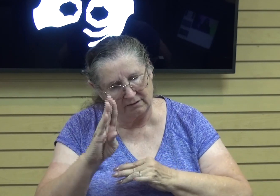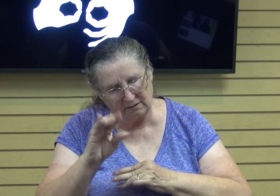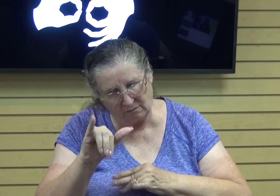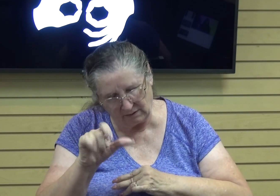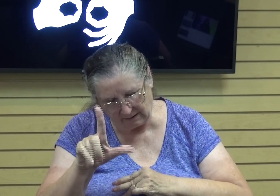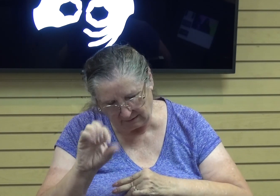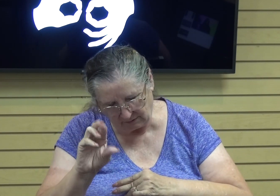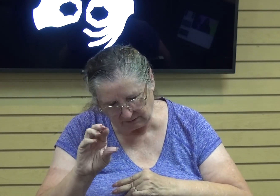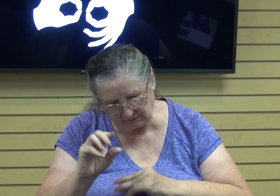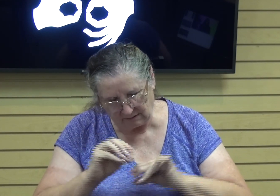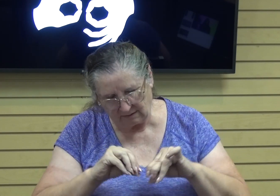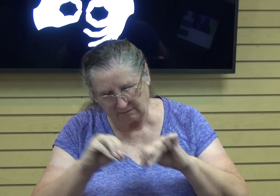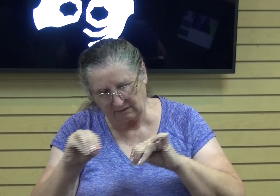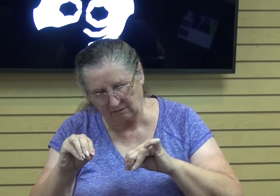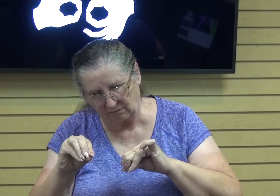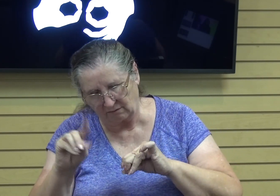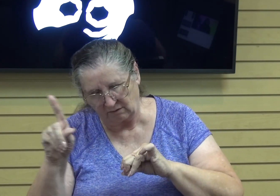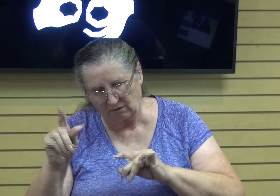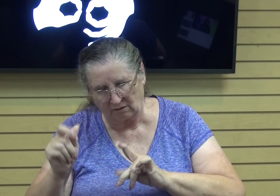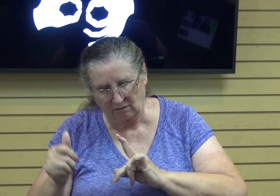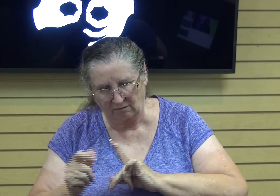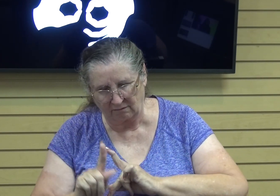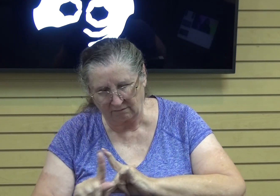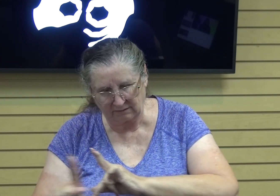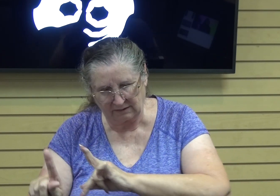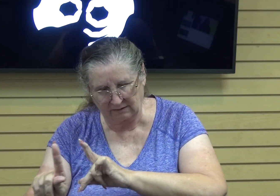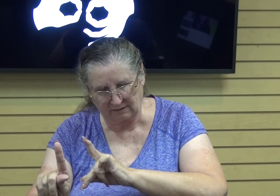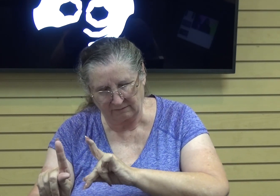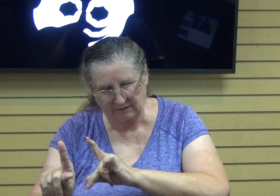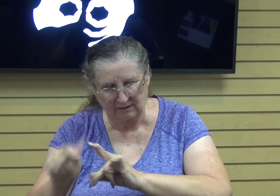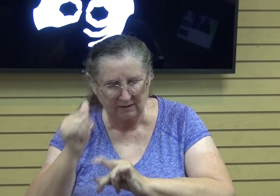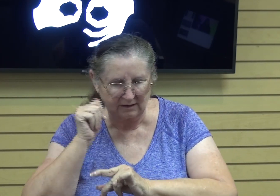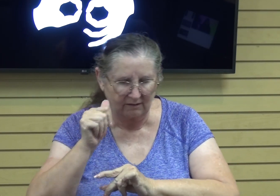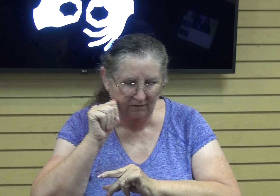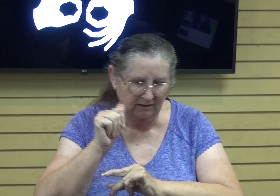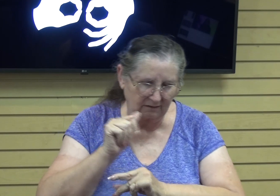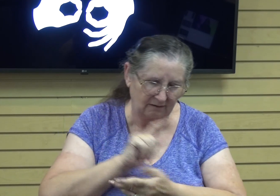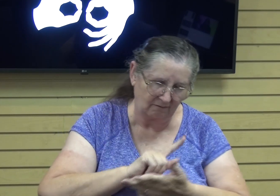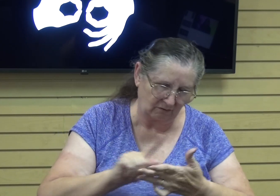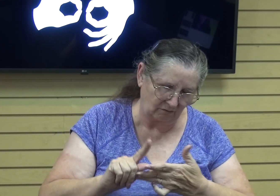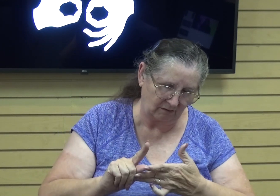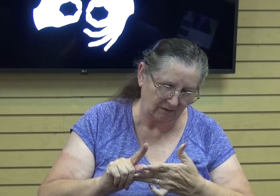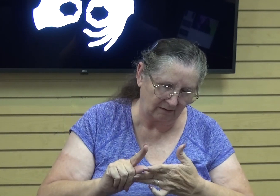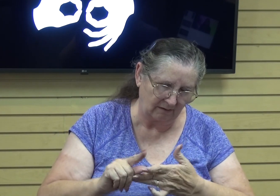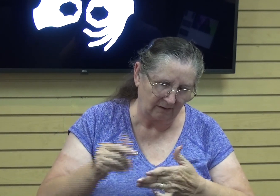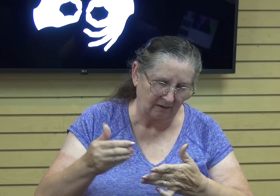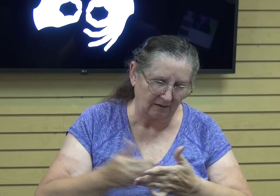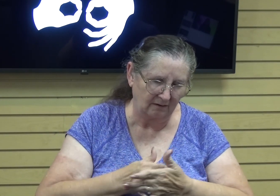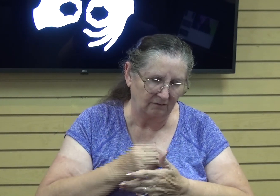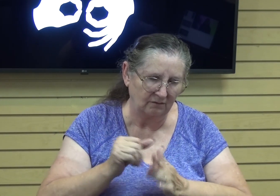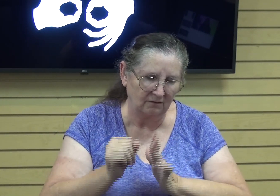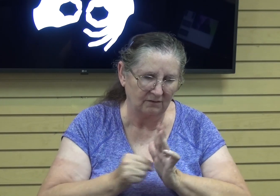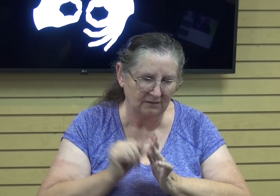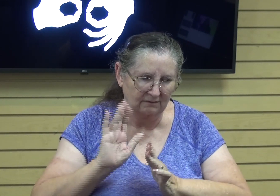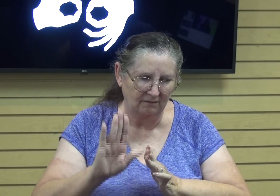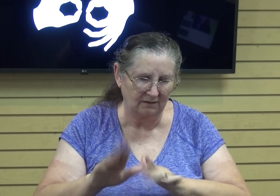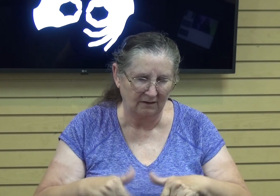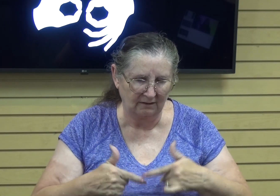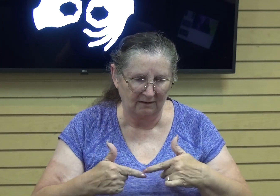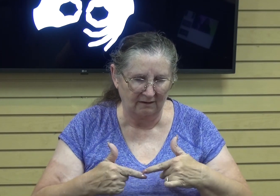to go before them, Lord, in every day of this week and in this new season in their life, as well as others that they're